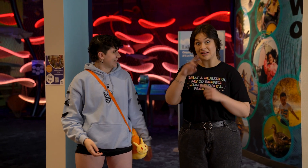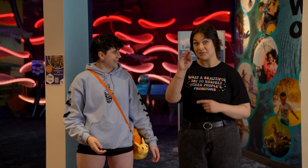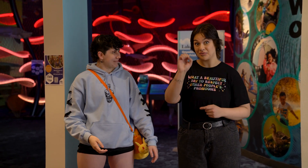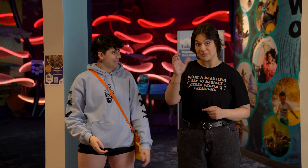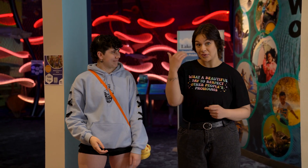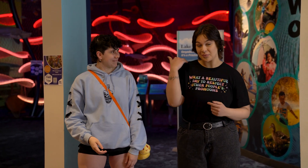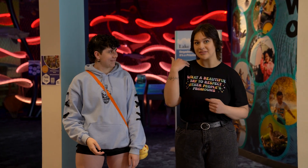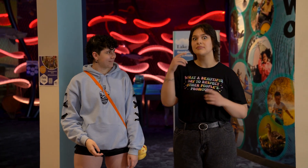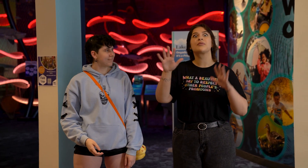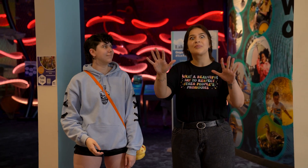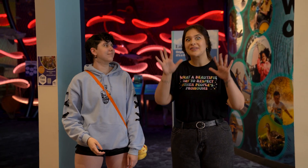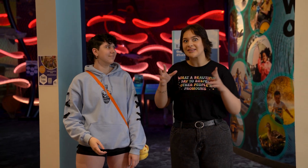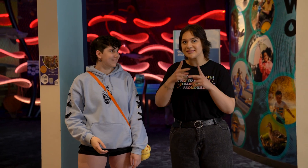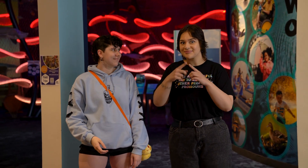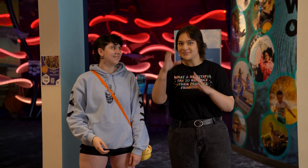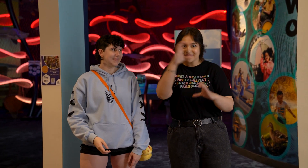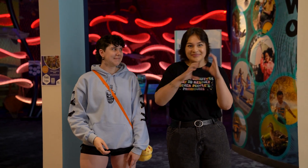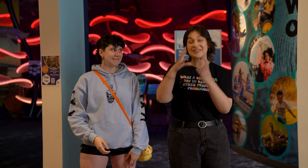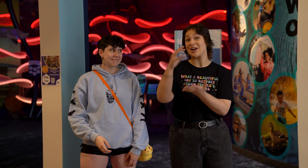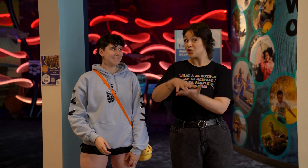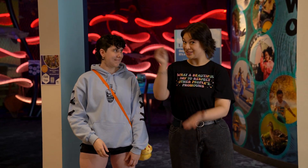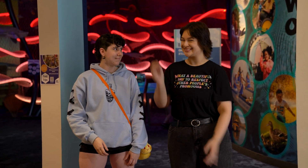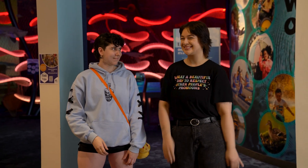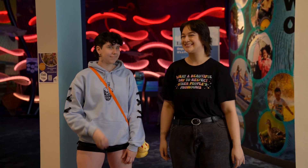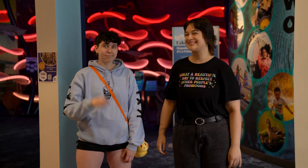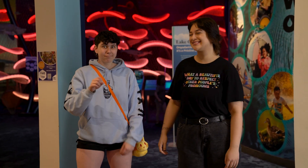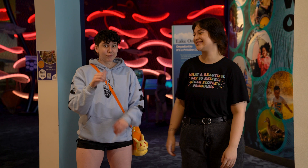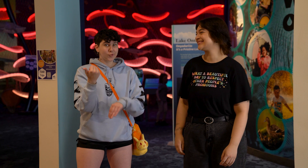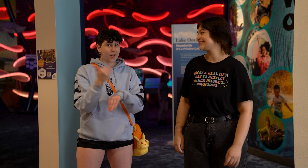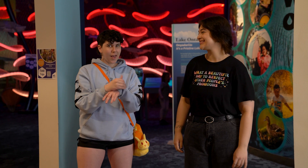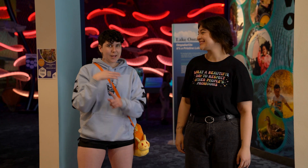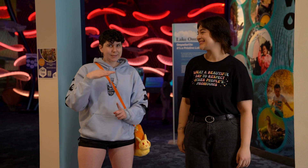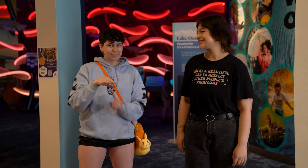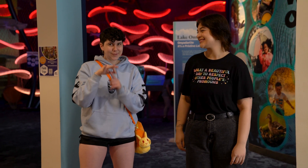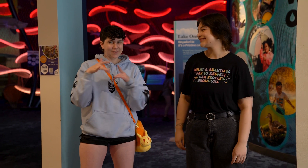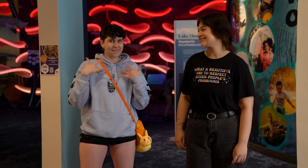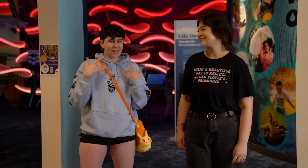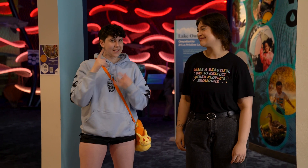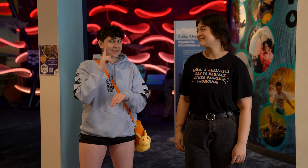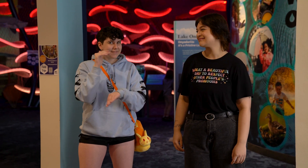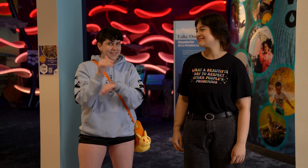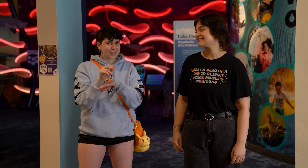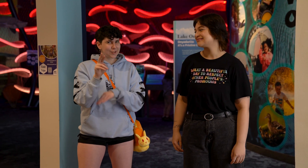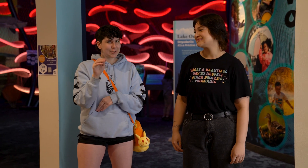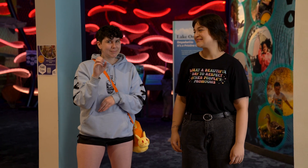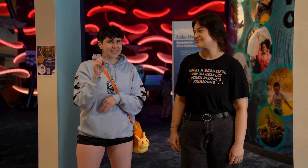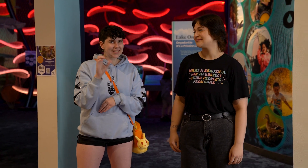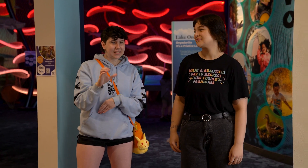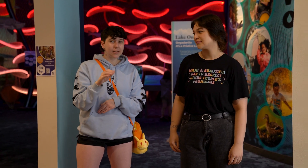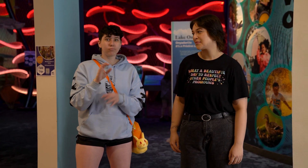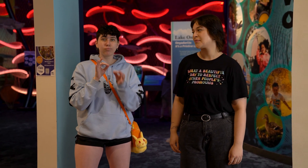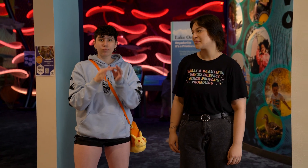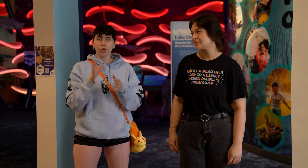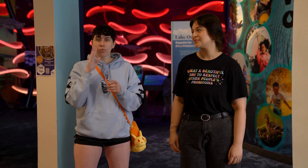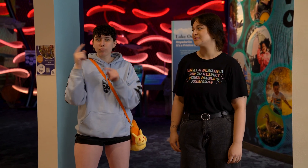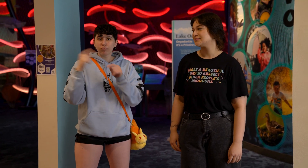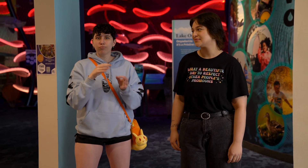RMSC before, it's awesome. There's so many cool things to learn and see. Yeah, tonight there's actually a special event. It's Deaf Night at